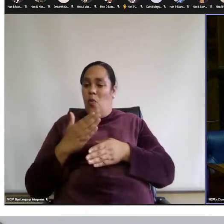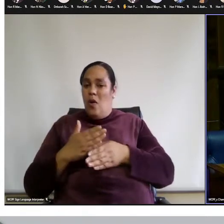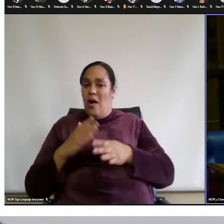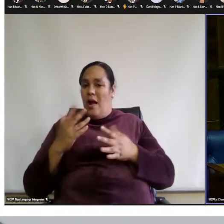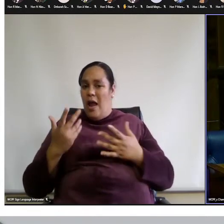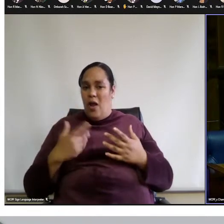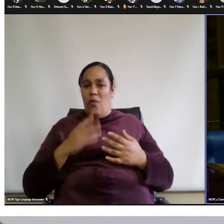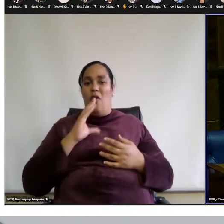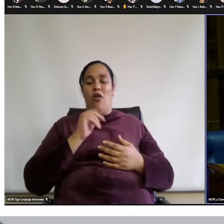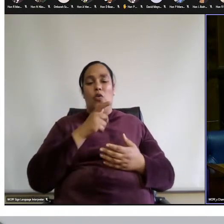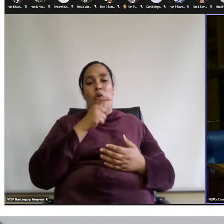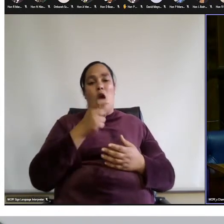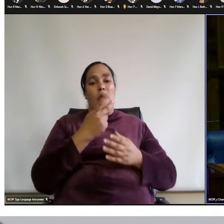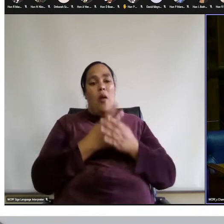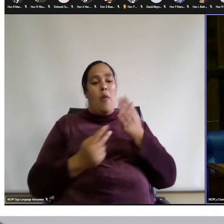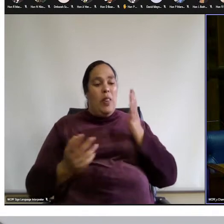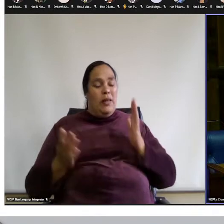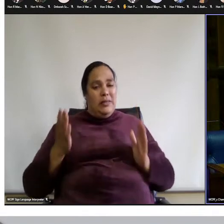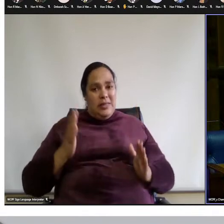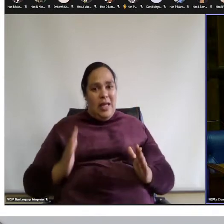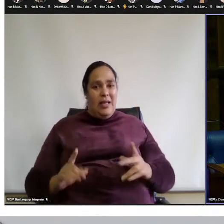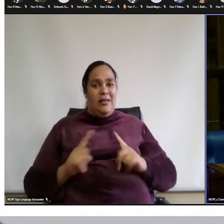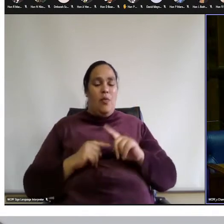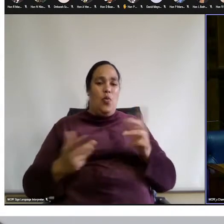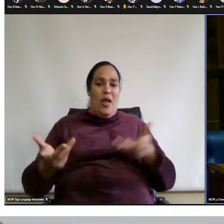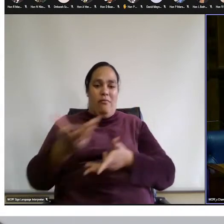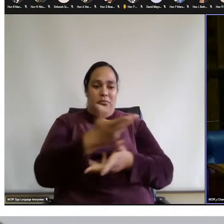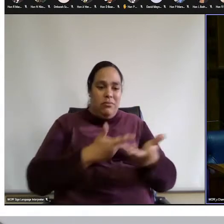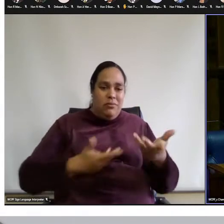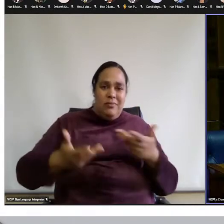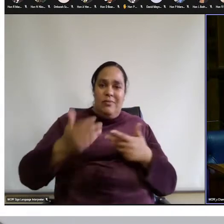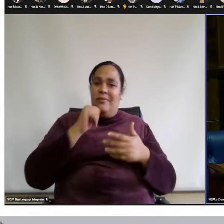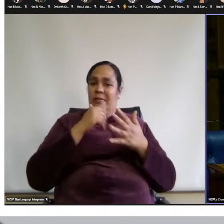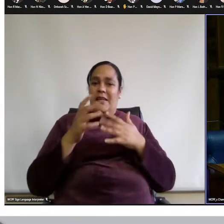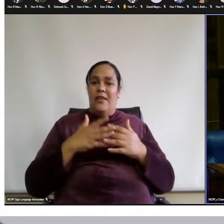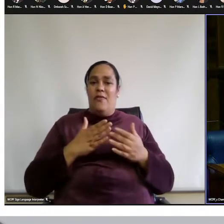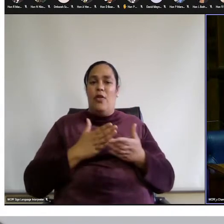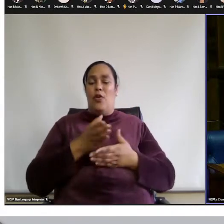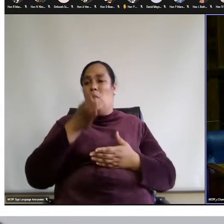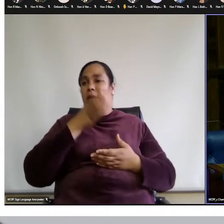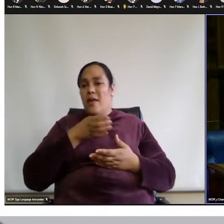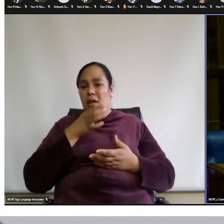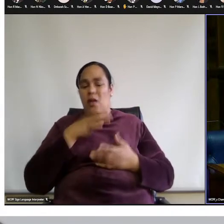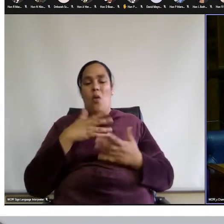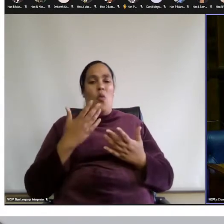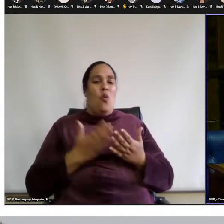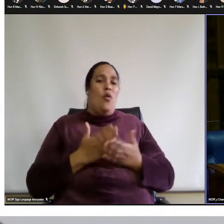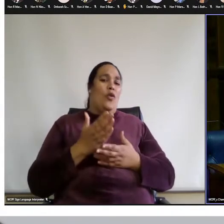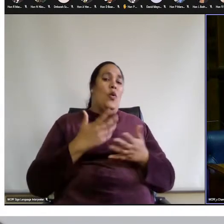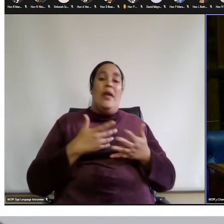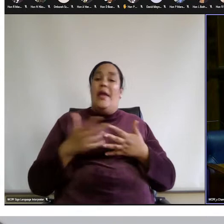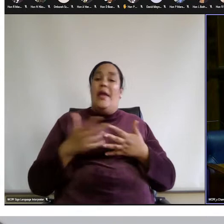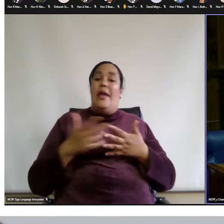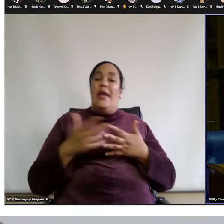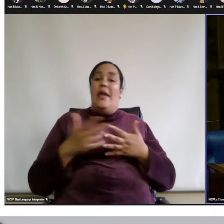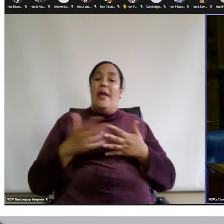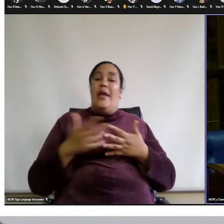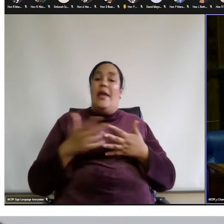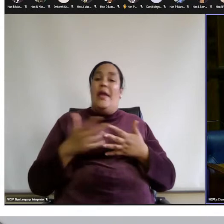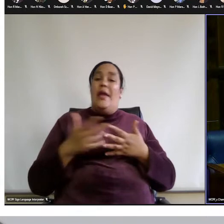for comment from both sides. We have engagements, whether it be through the liquor industry, through any kind of